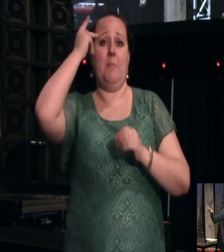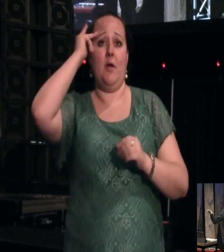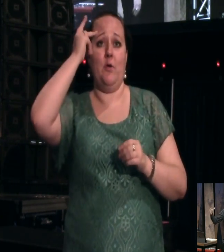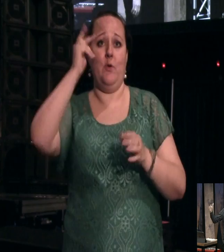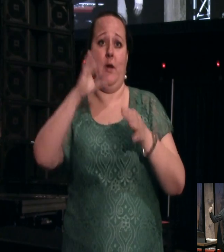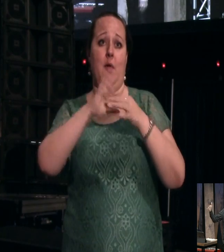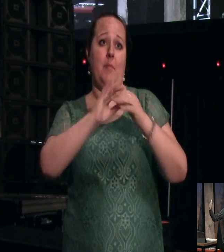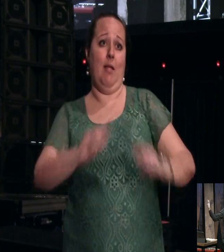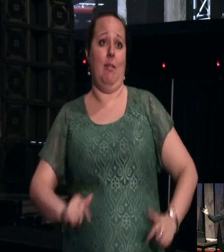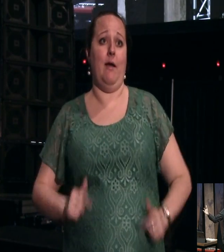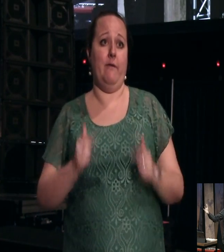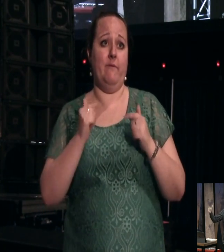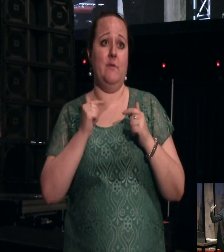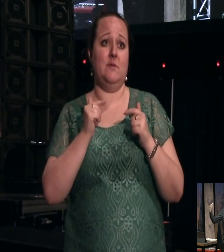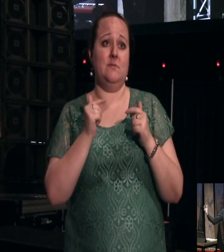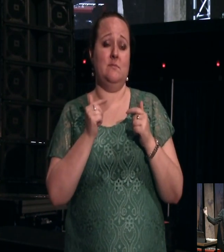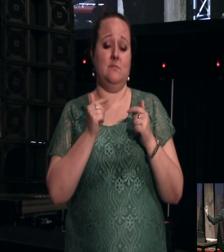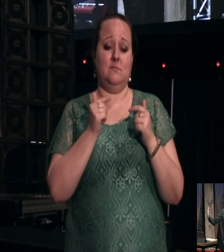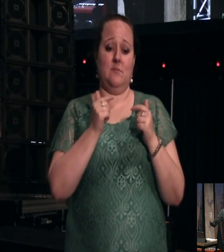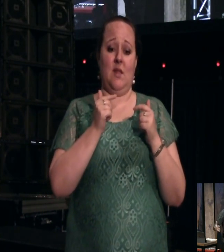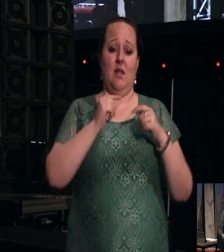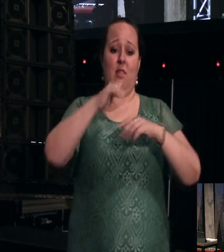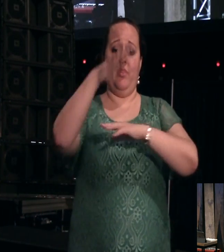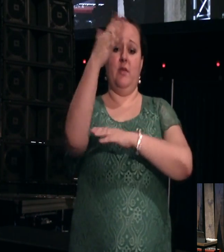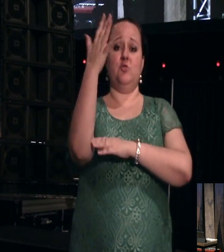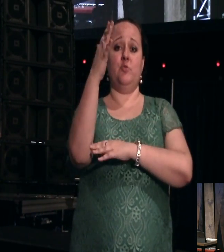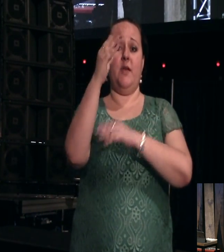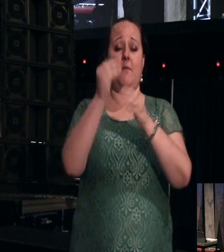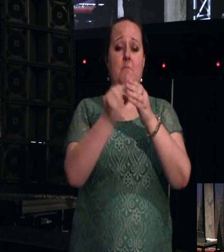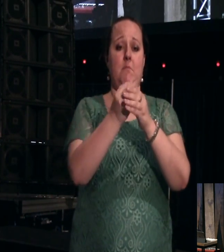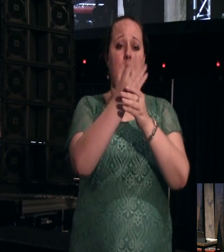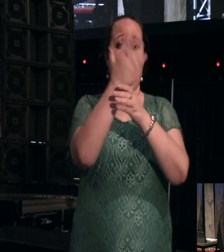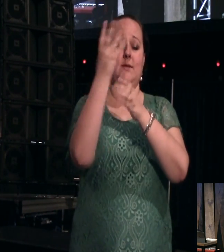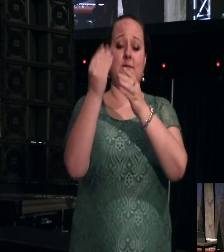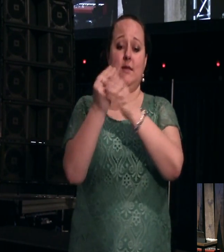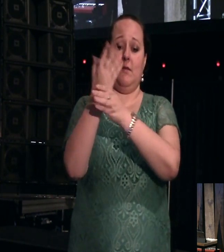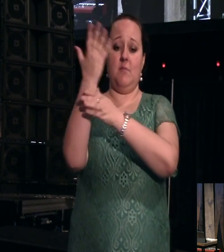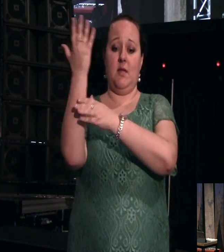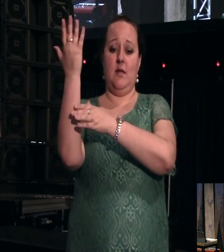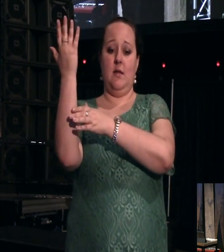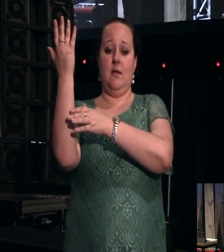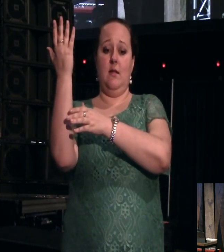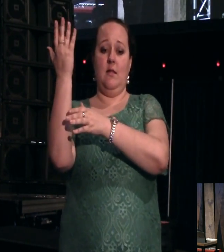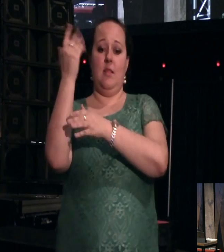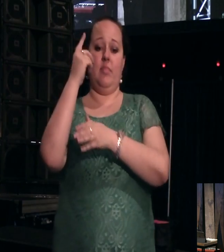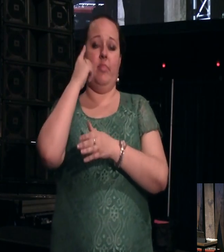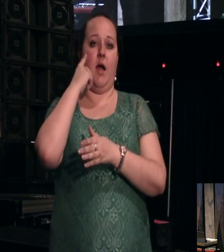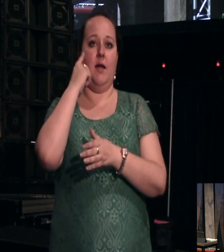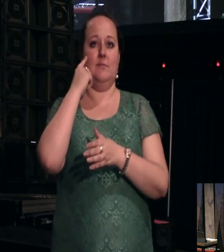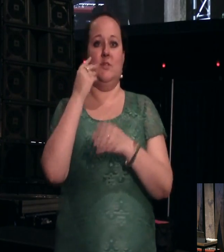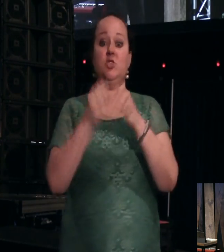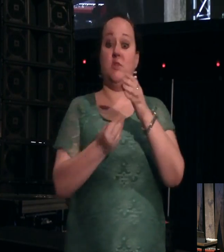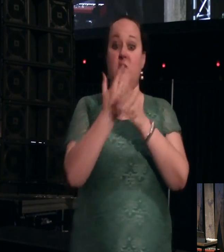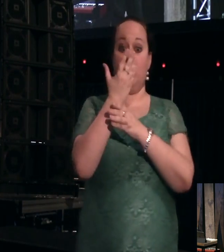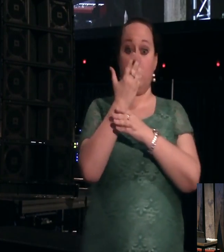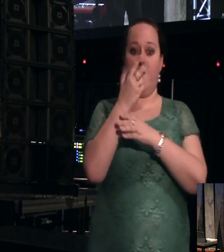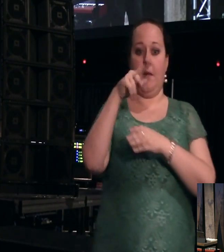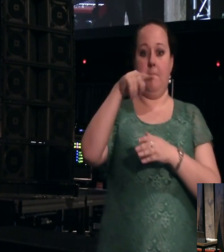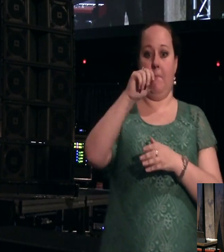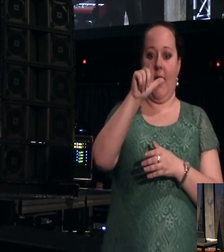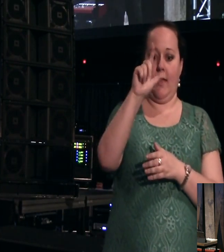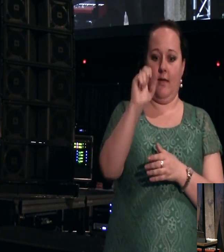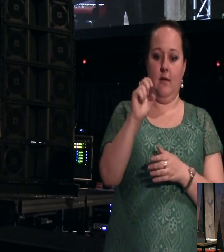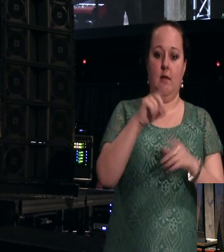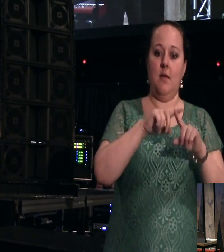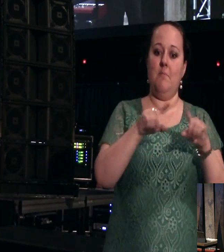things you get. You get more paranoid about life. It says the almond tree blossoms. So almond trees were